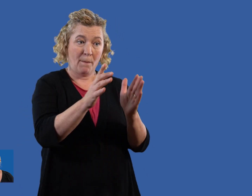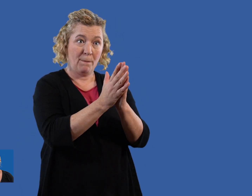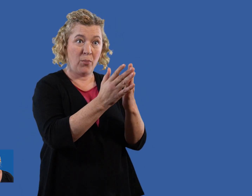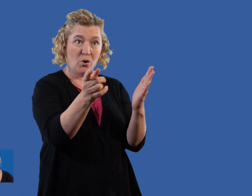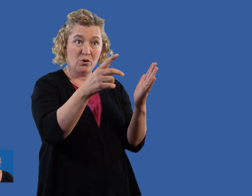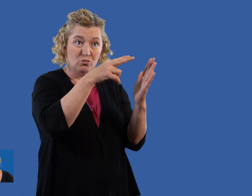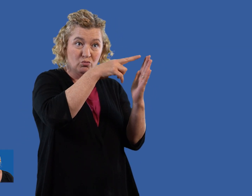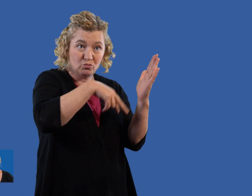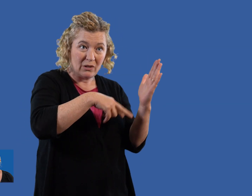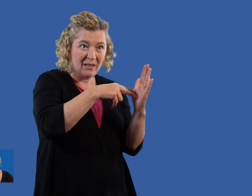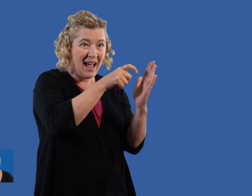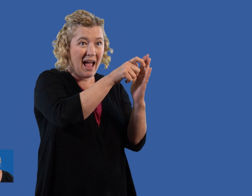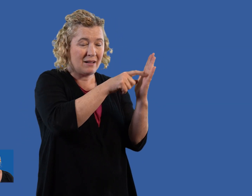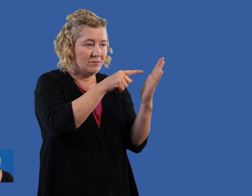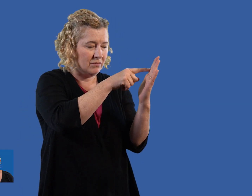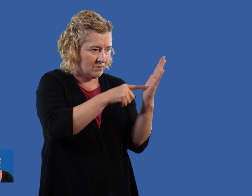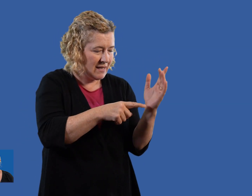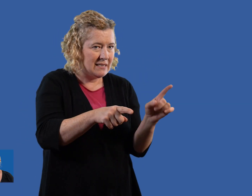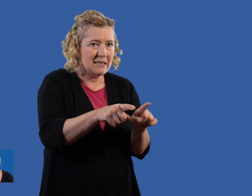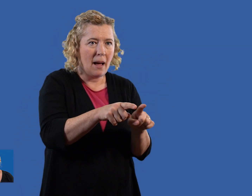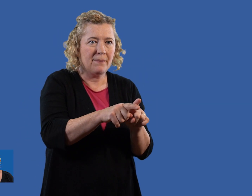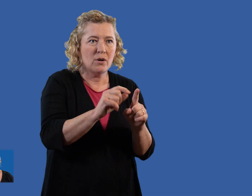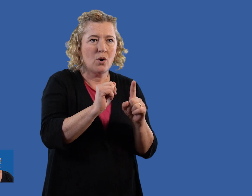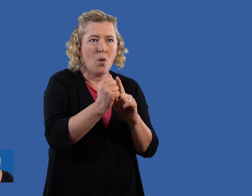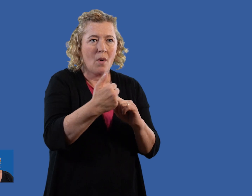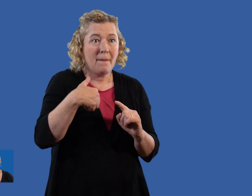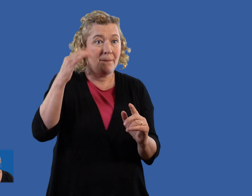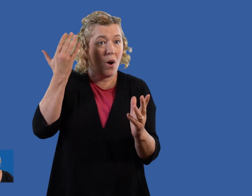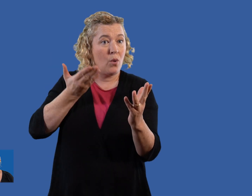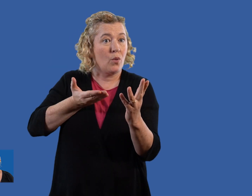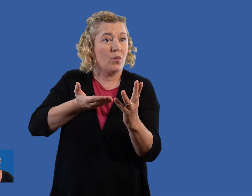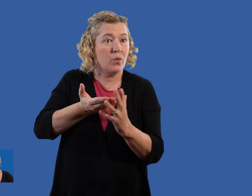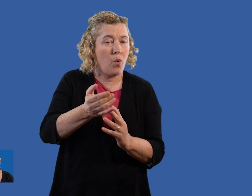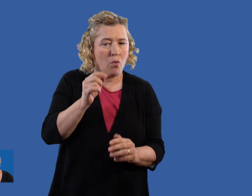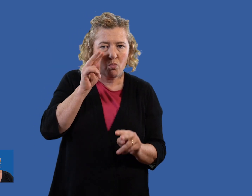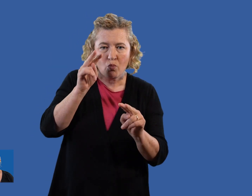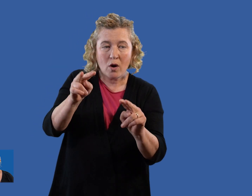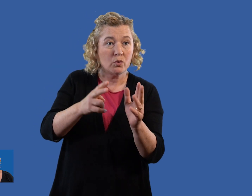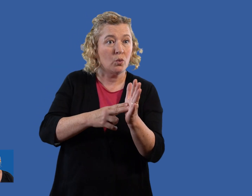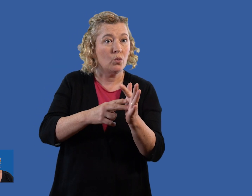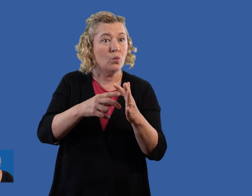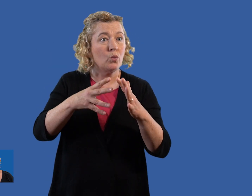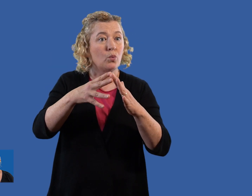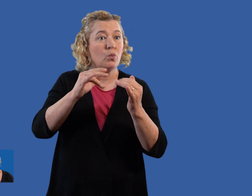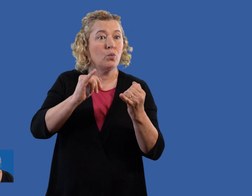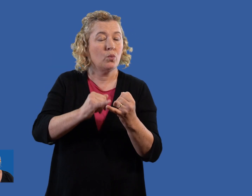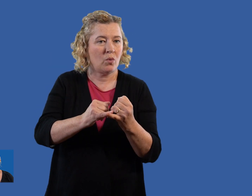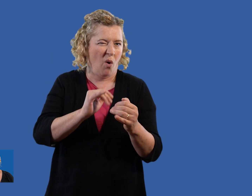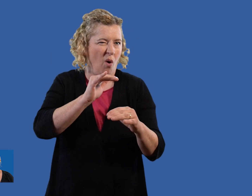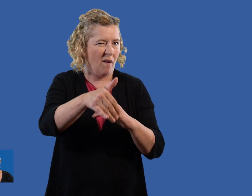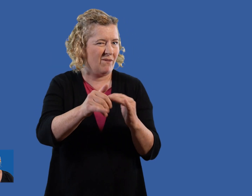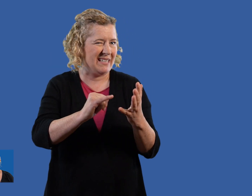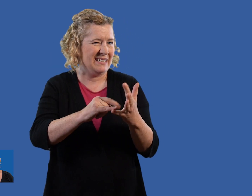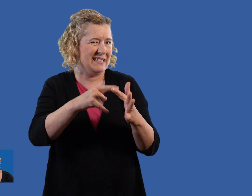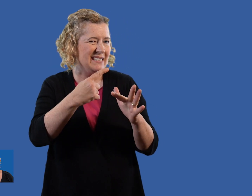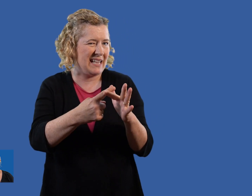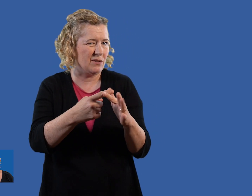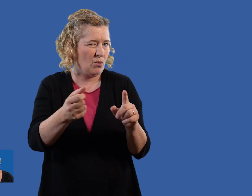You might read a book or an article that describes a similar situation that you went through. You might see something on the news about maybe sexual